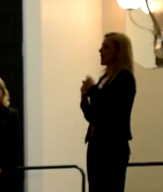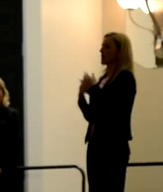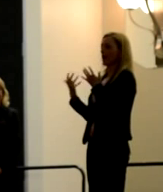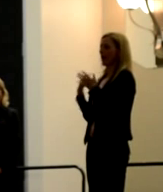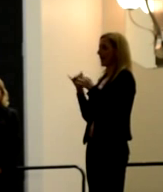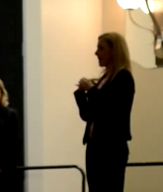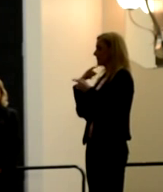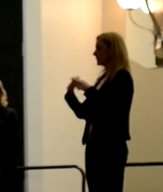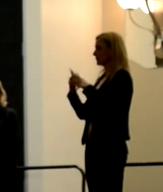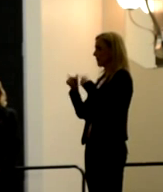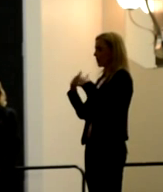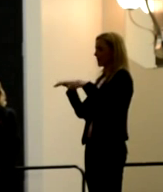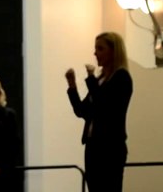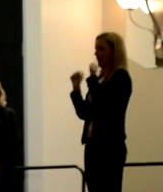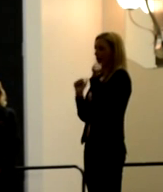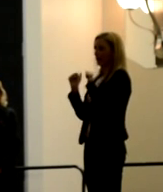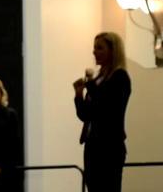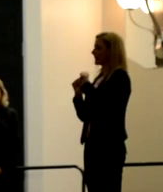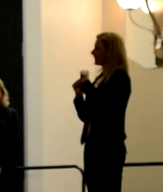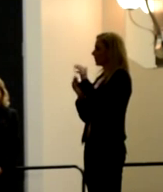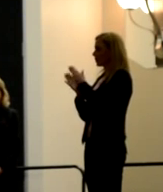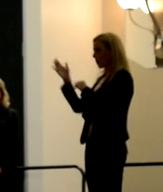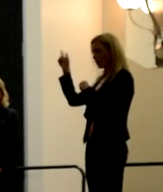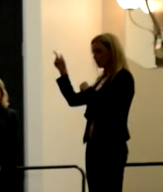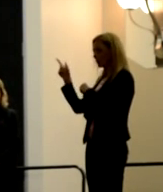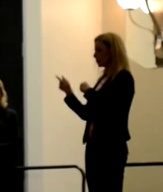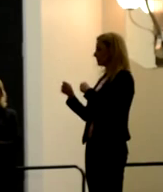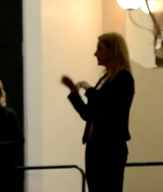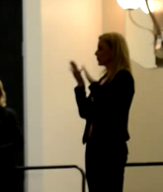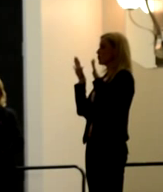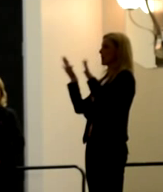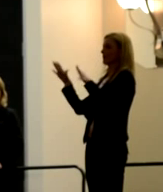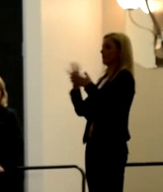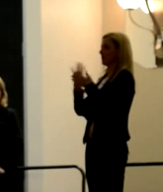But the whole industry isn't like that. I mean, getting into acting,